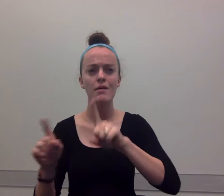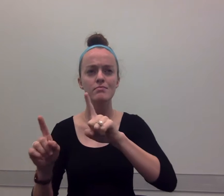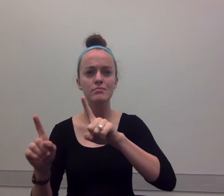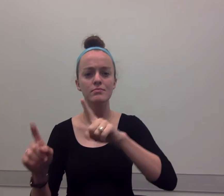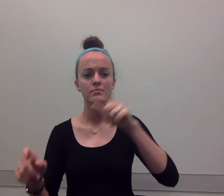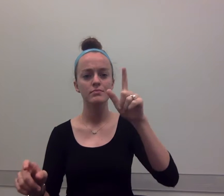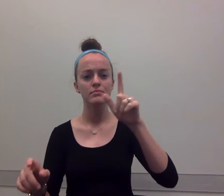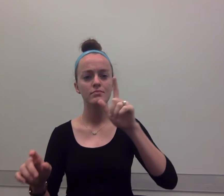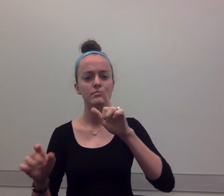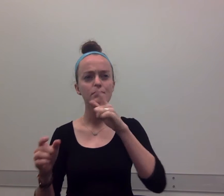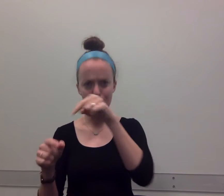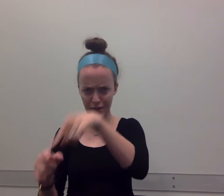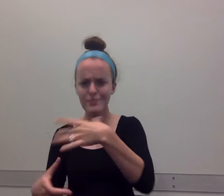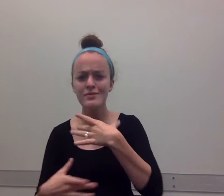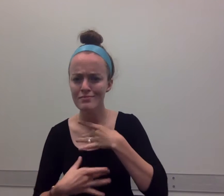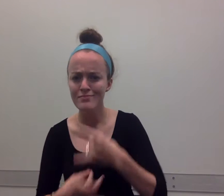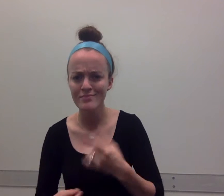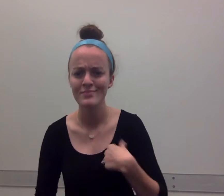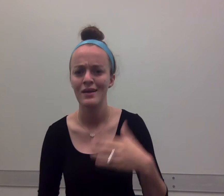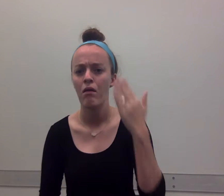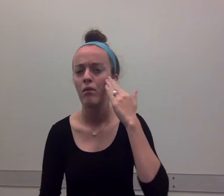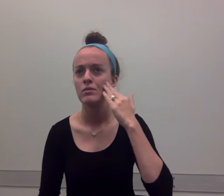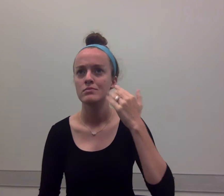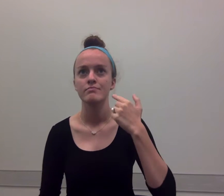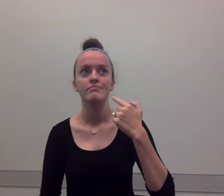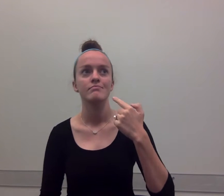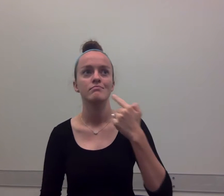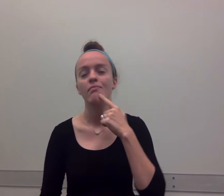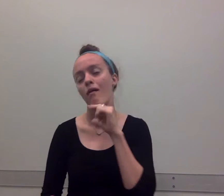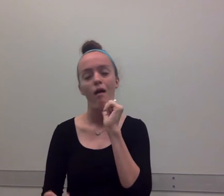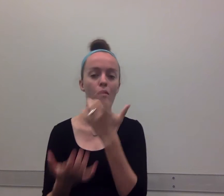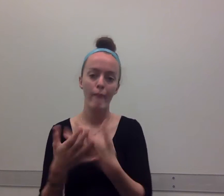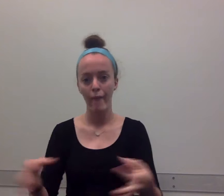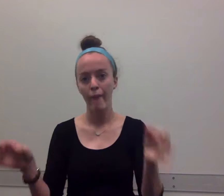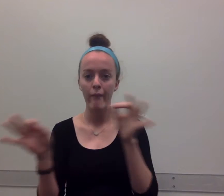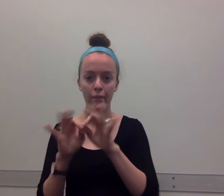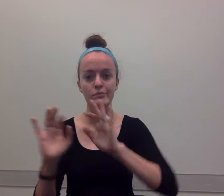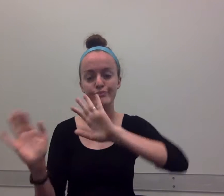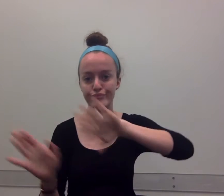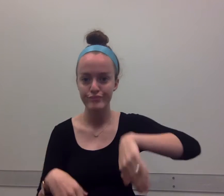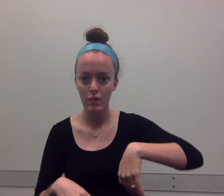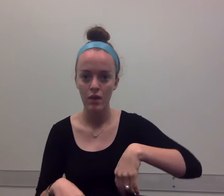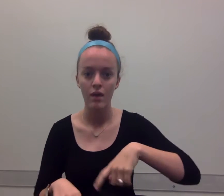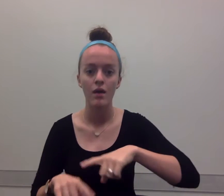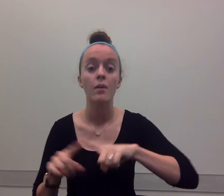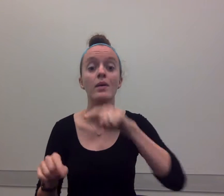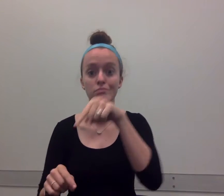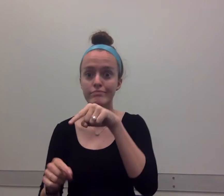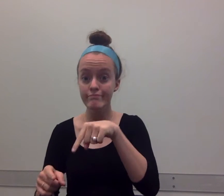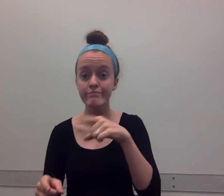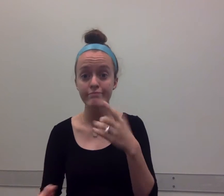interesting than that. I know I kind of made it sound like it wasn't, that it was just academia. But, the academia is a great